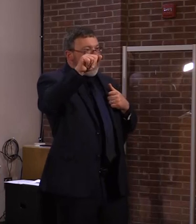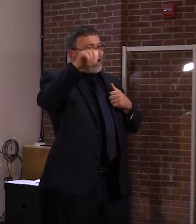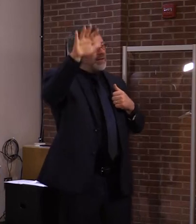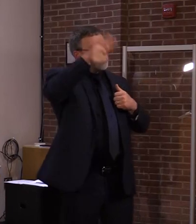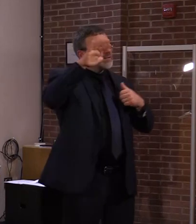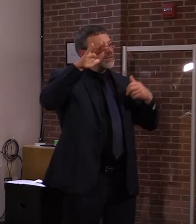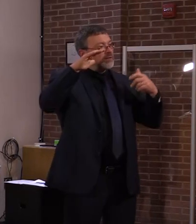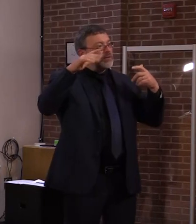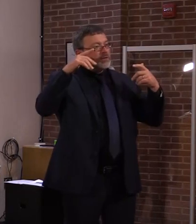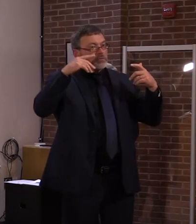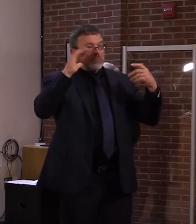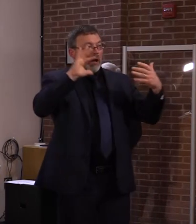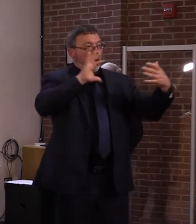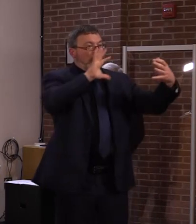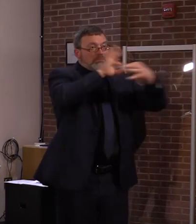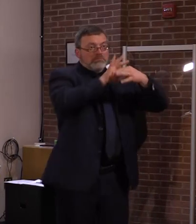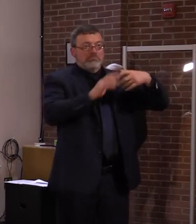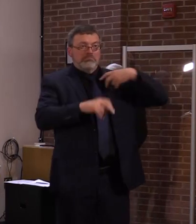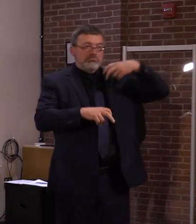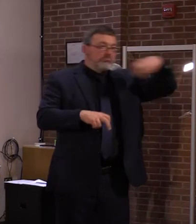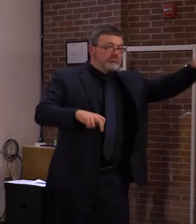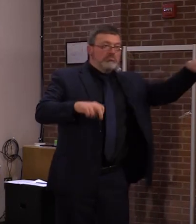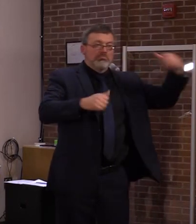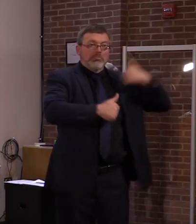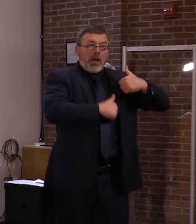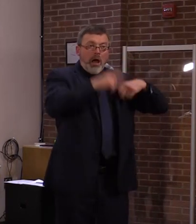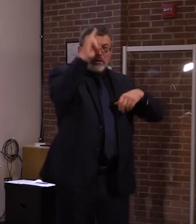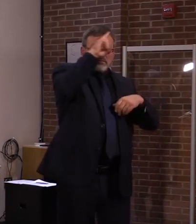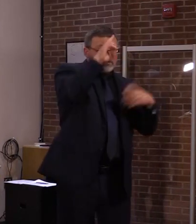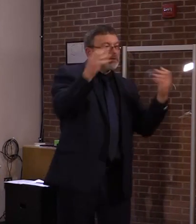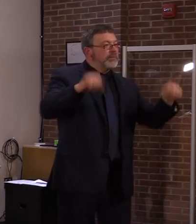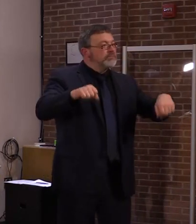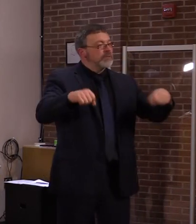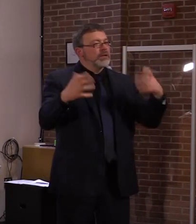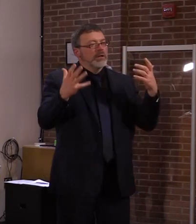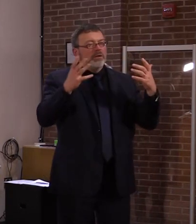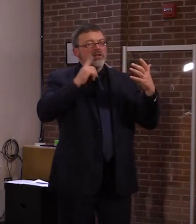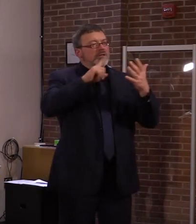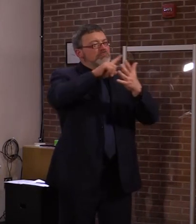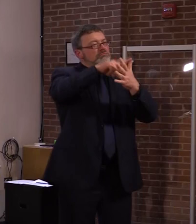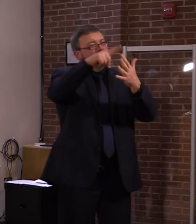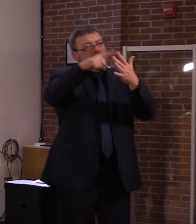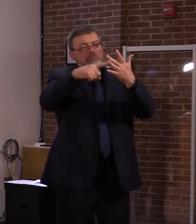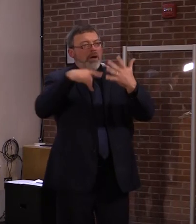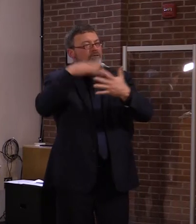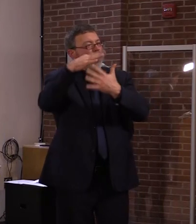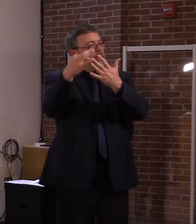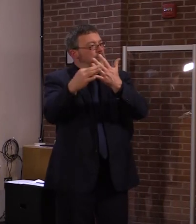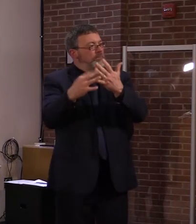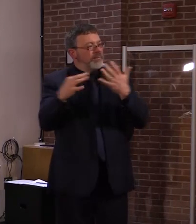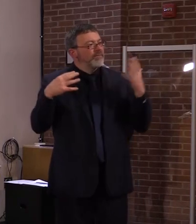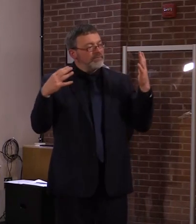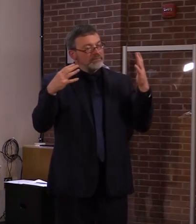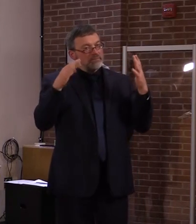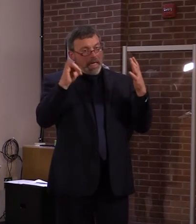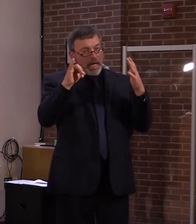the VA to make sure, to ask them if they would take some of the mental health patients,